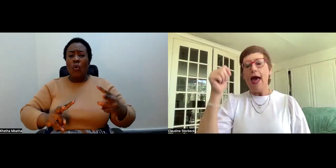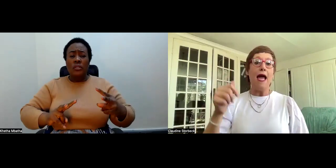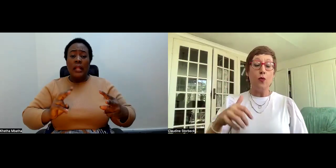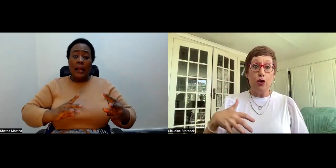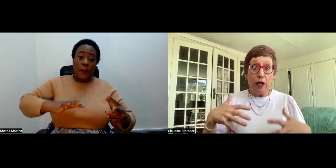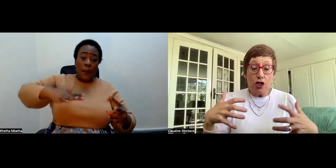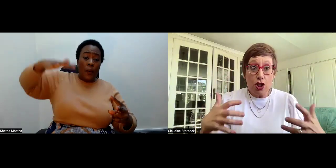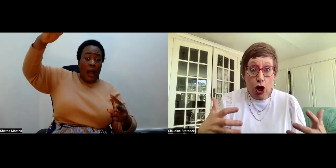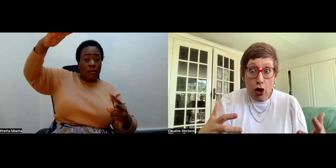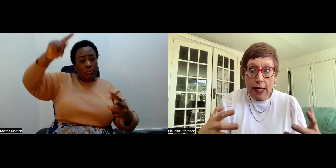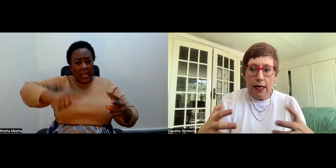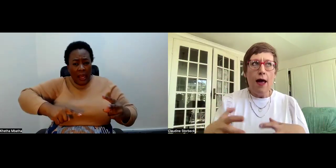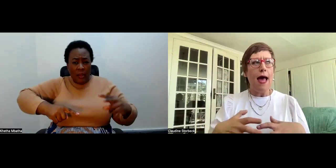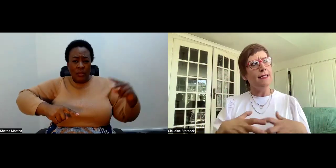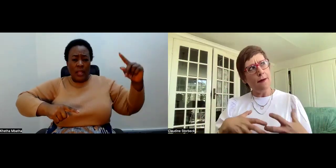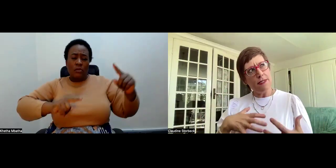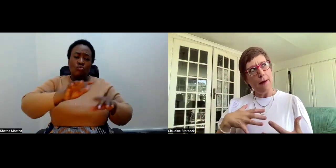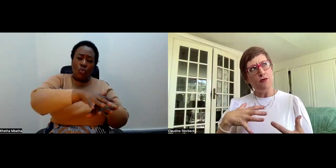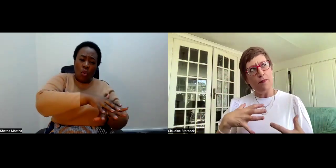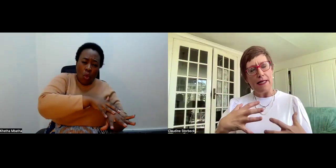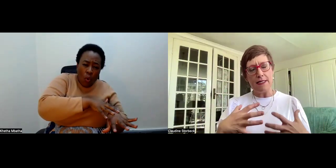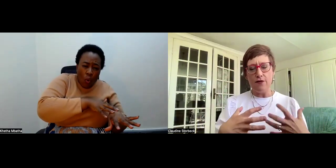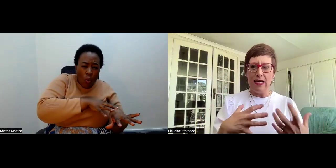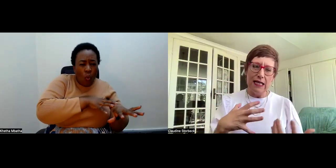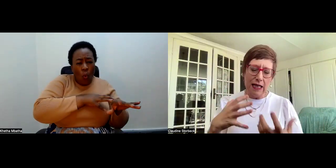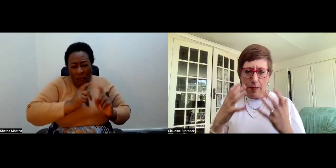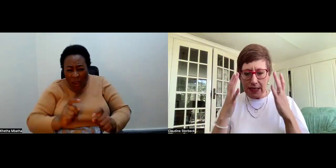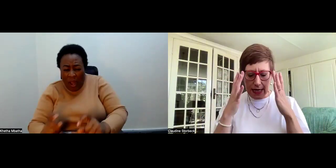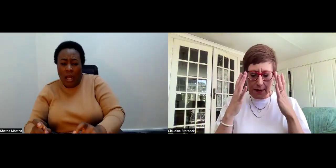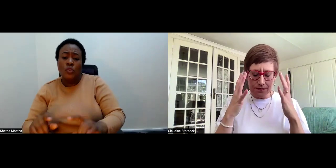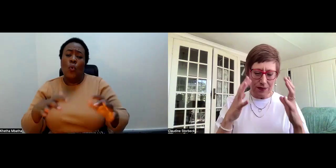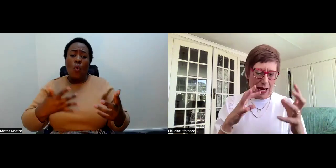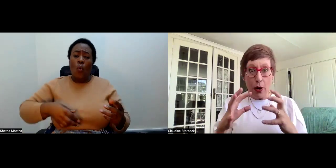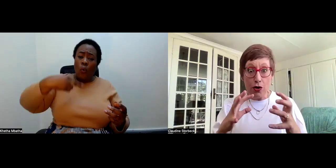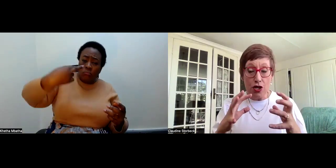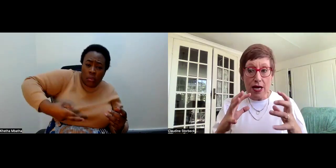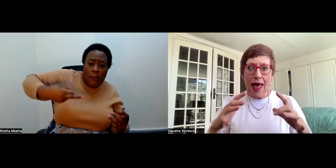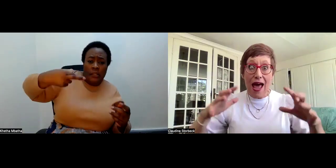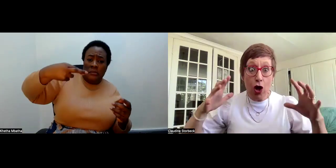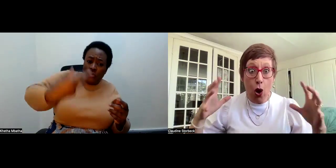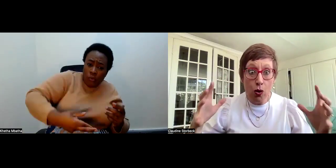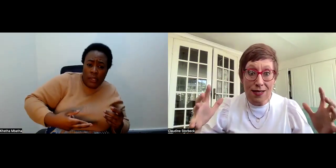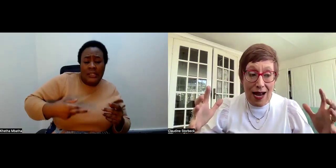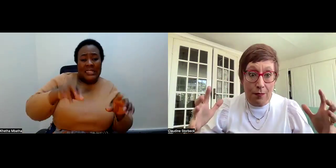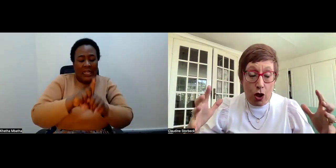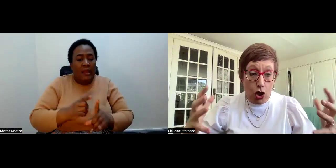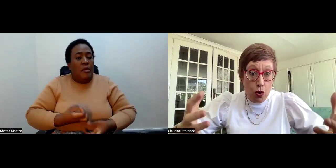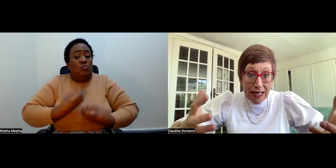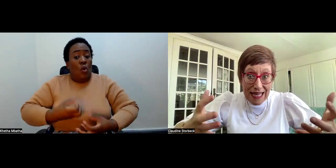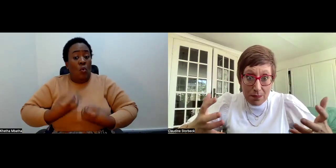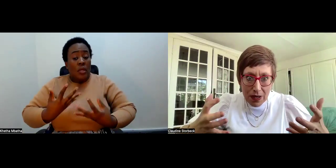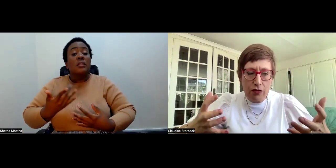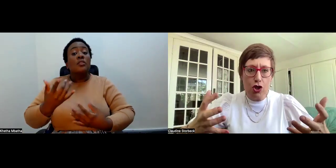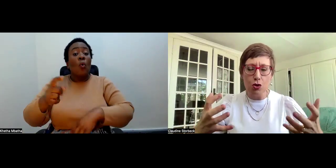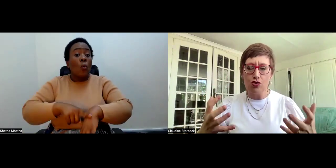exaggeration, and we're doing it slowly and sometimes repetitively, a little bit like poetry, and the whole time